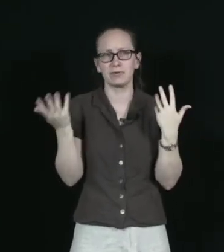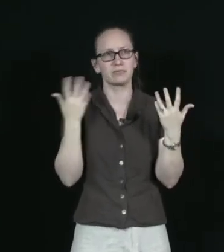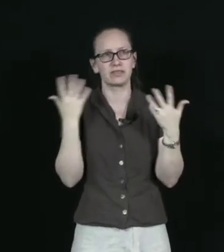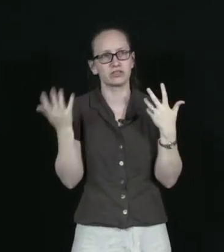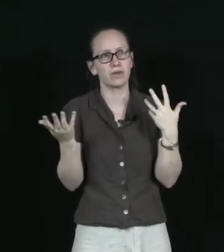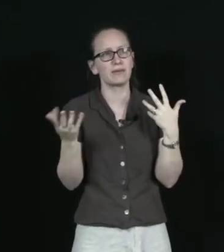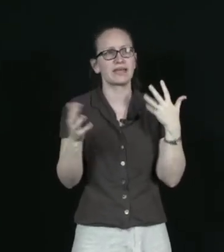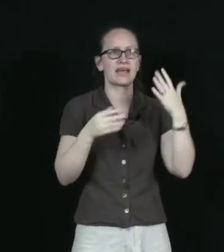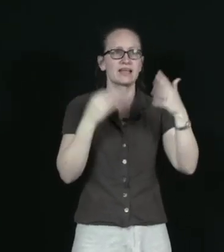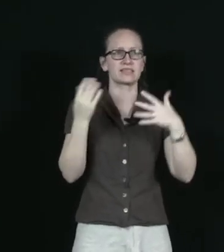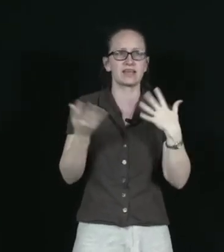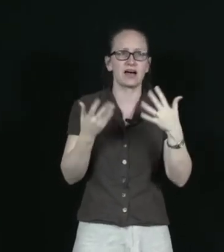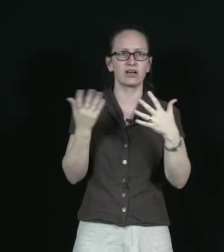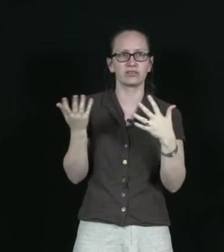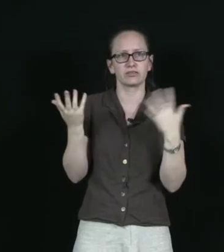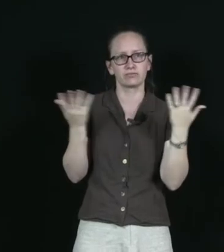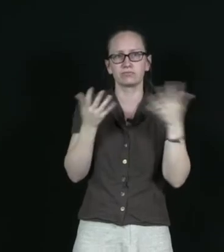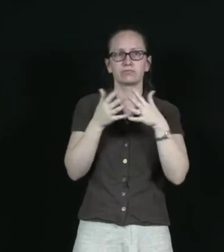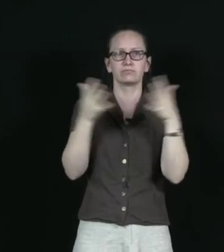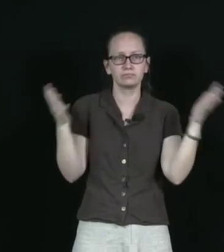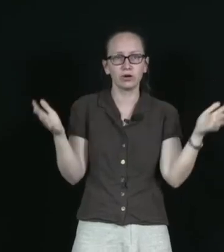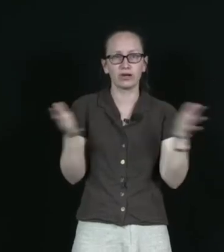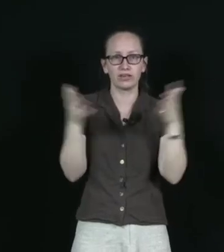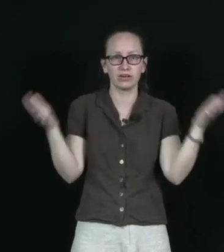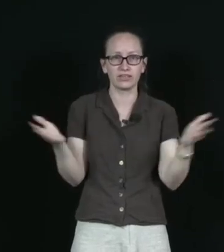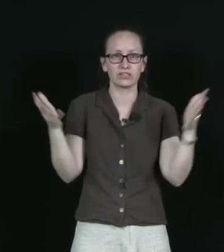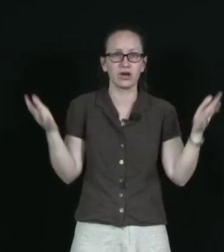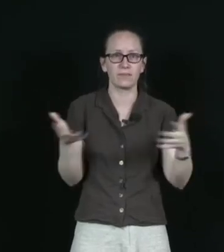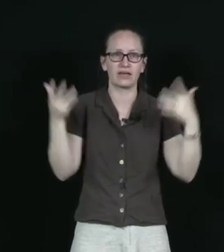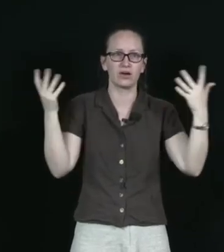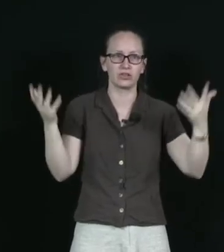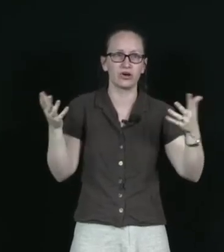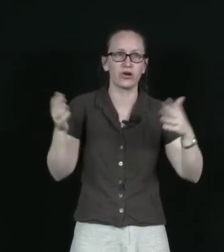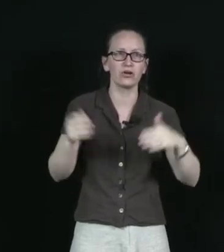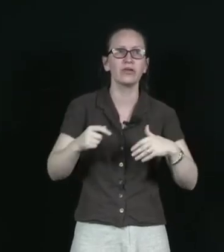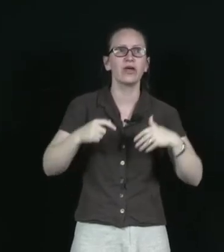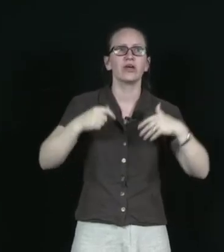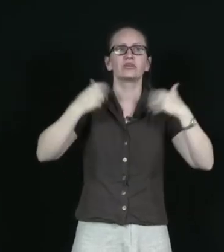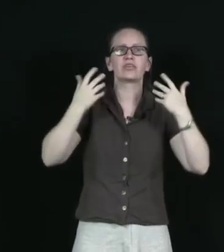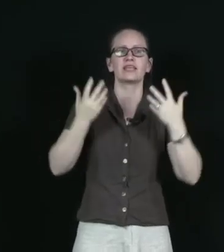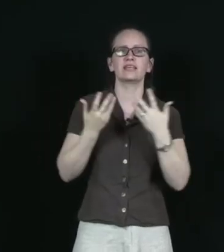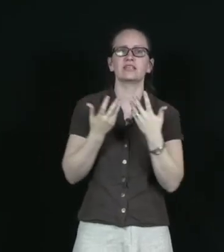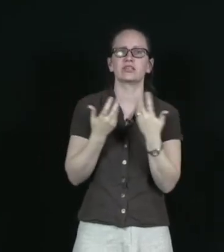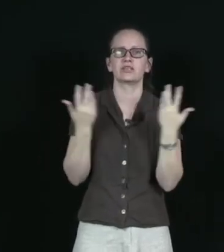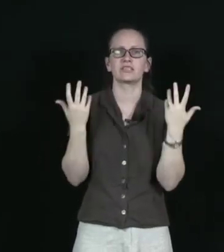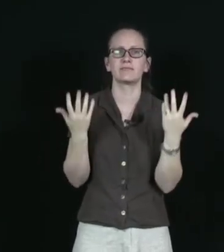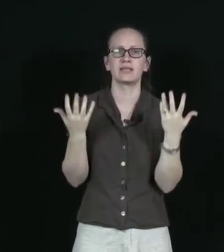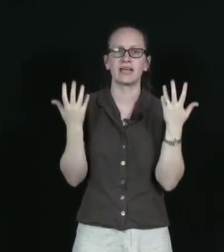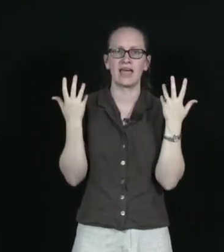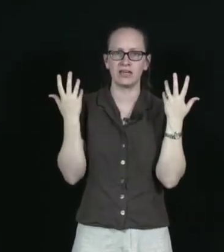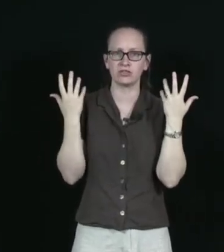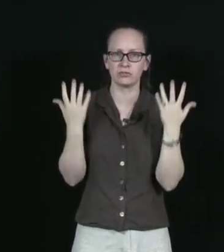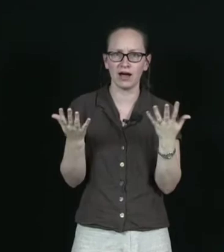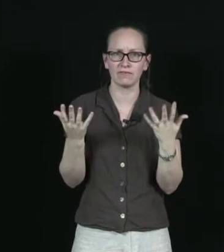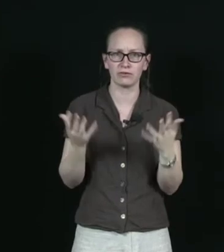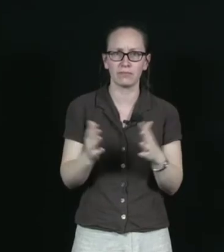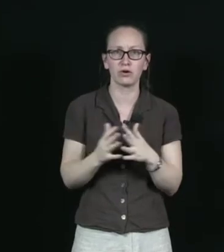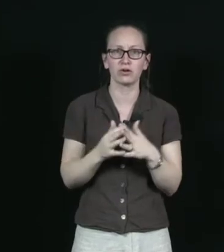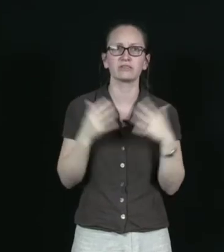with a topic and start working on this topic on your own. You'll then need to submit a draft report